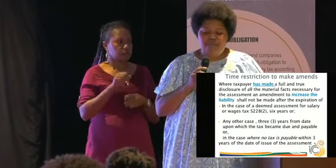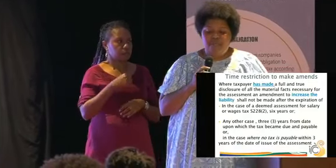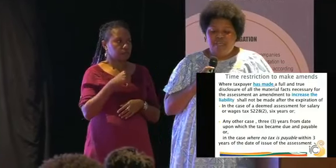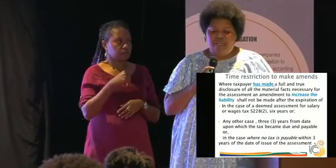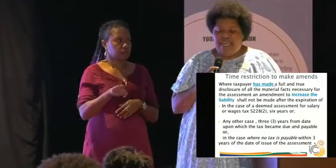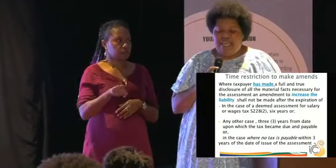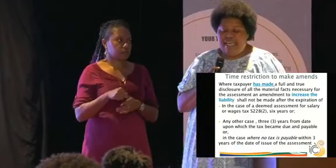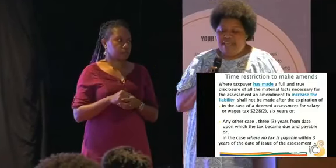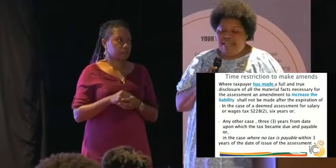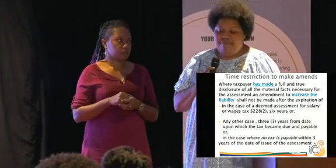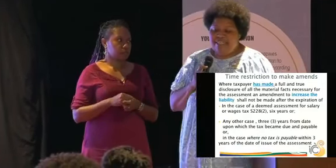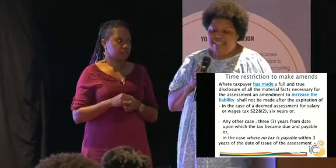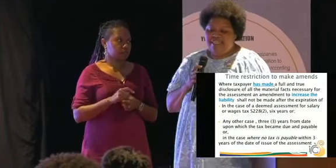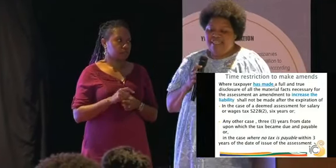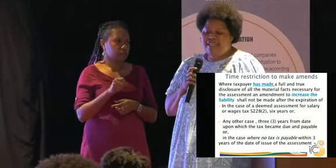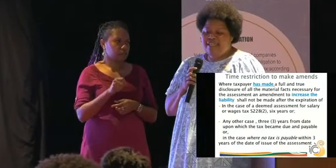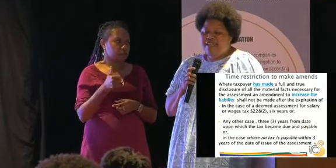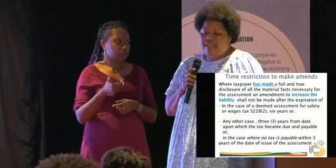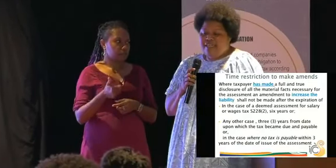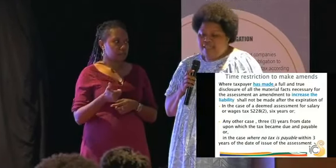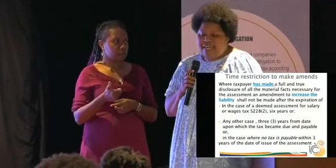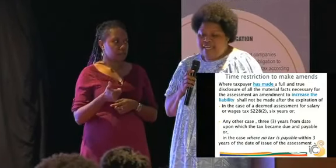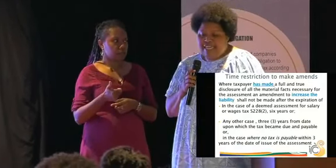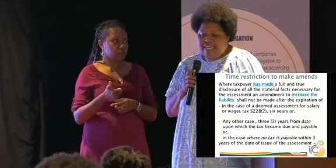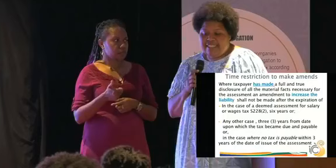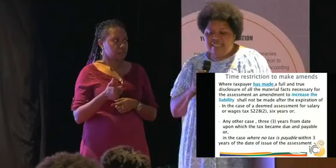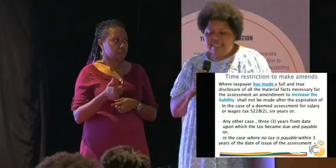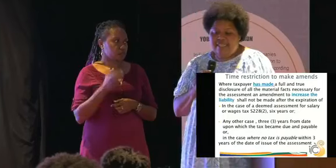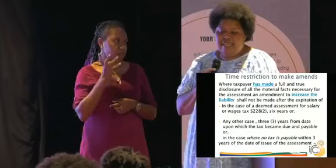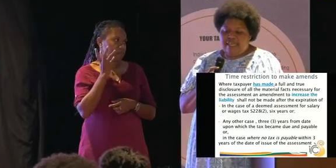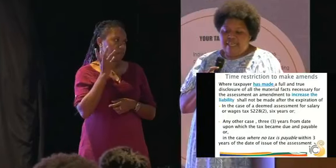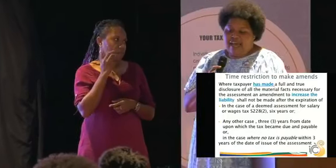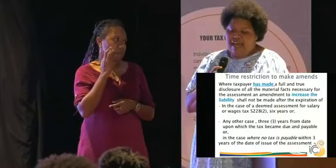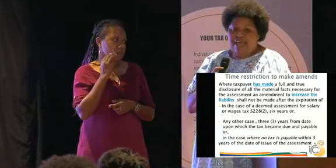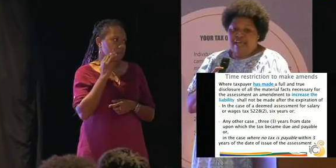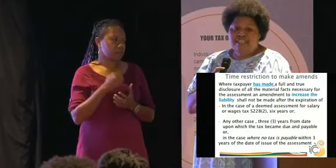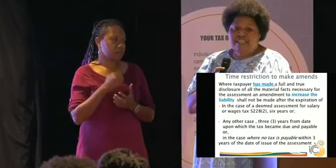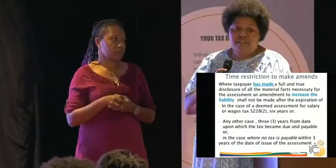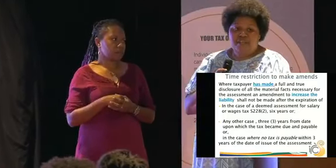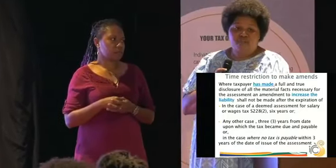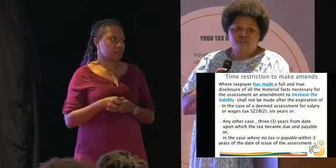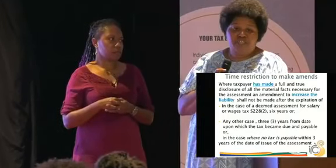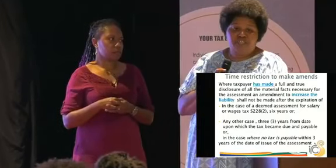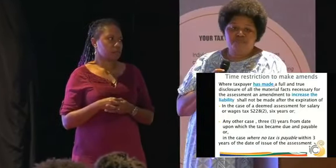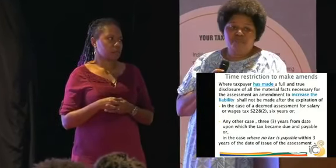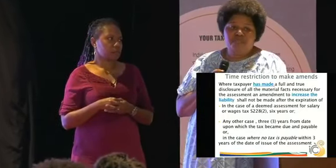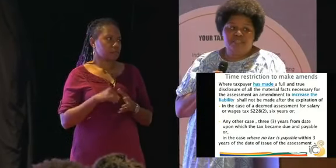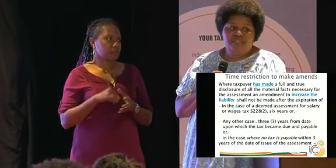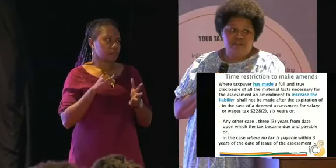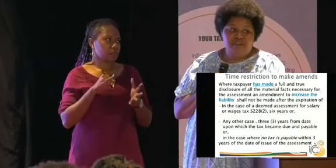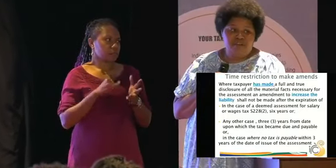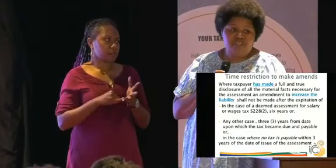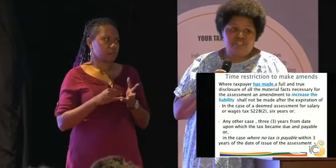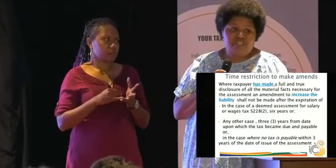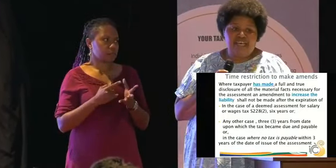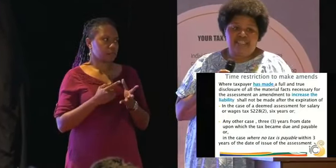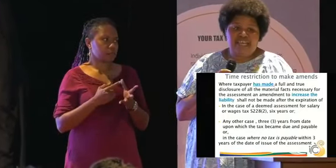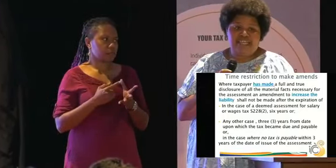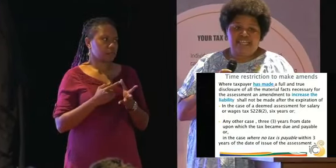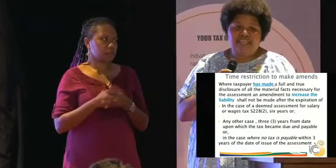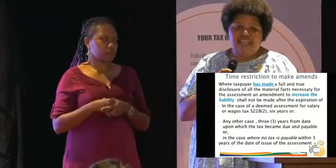of, in the event that it is a salary and wage. Salary and